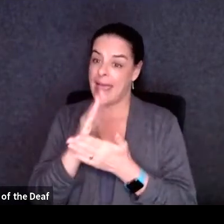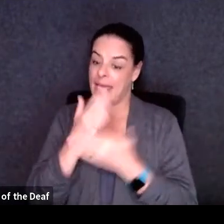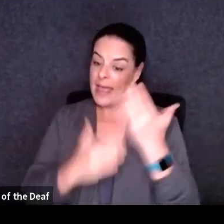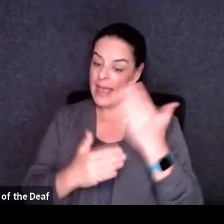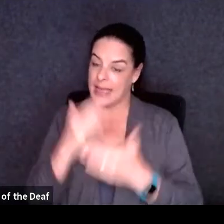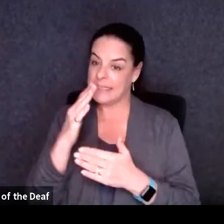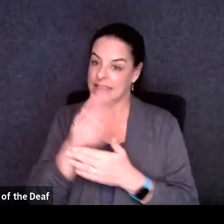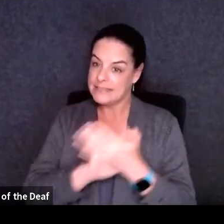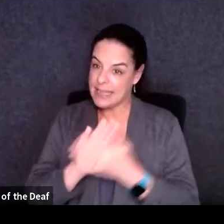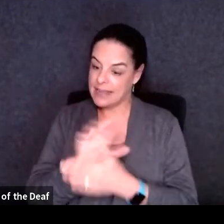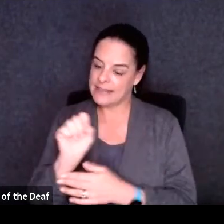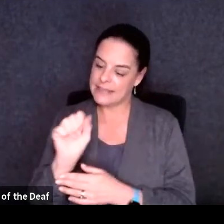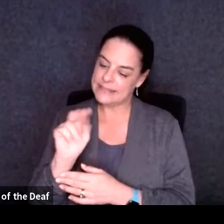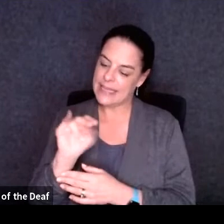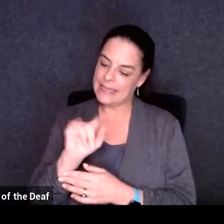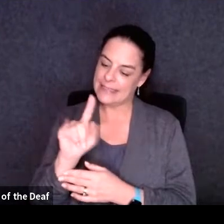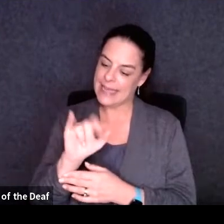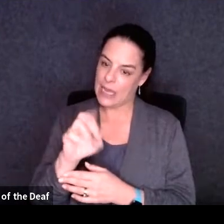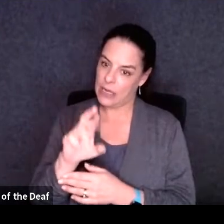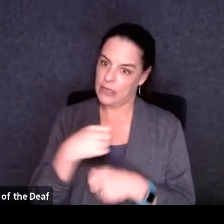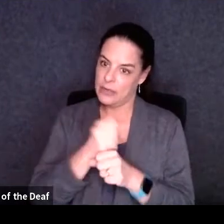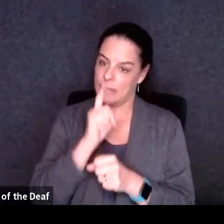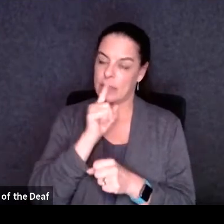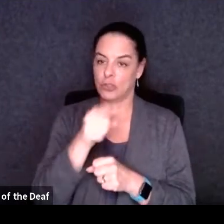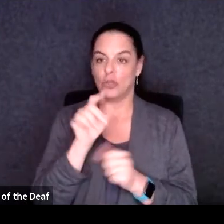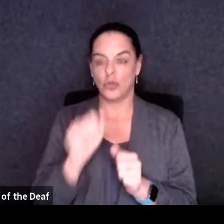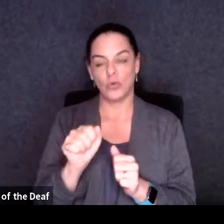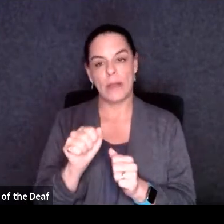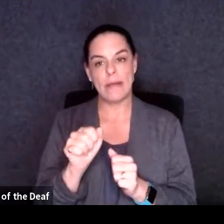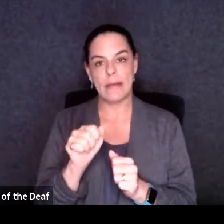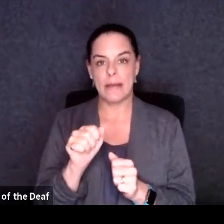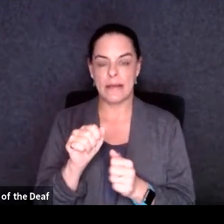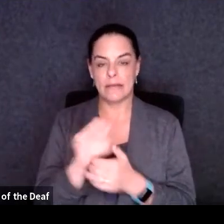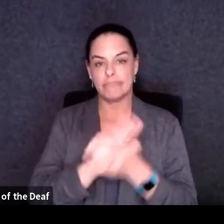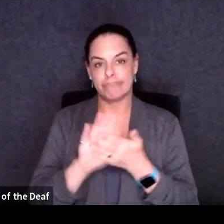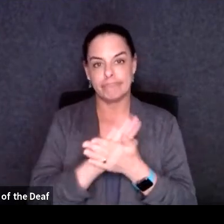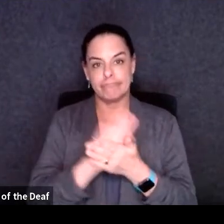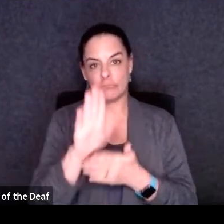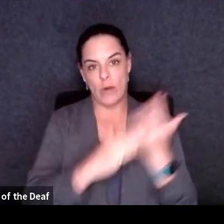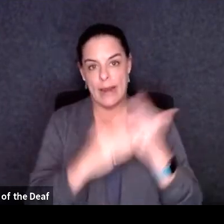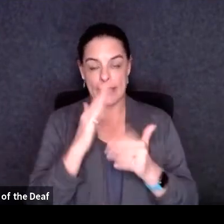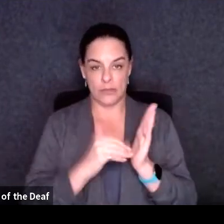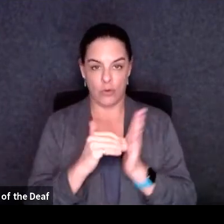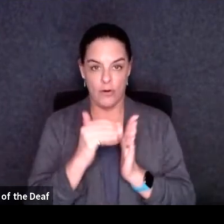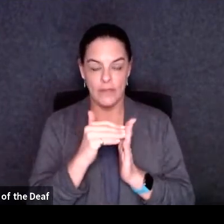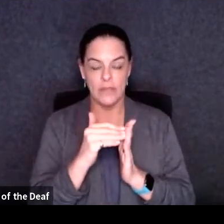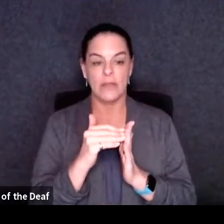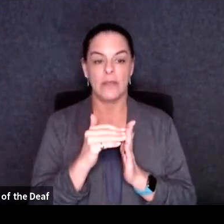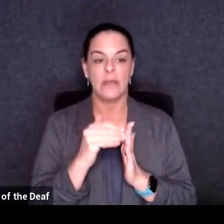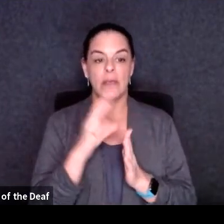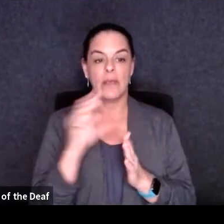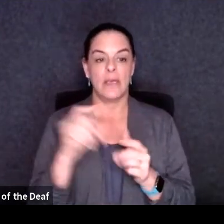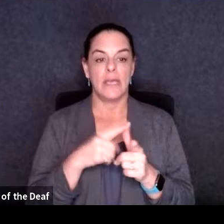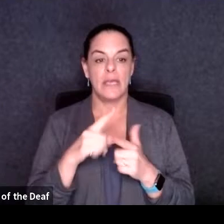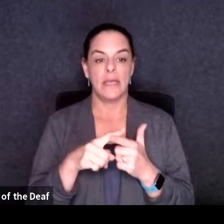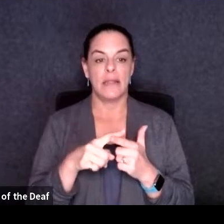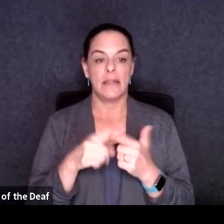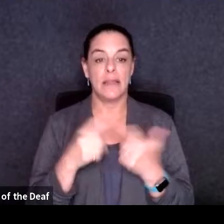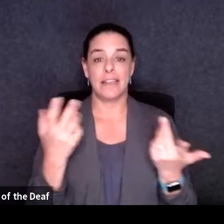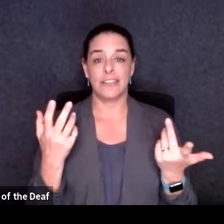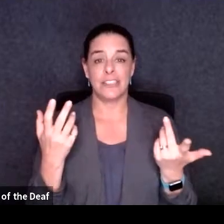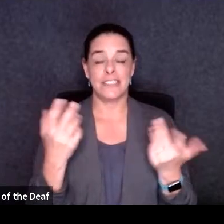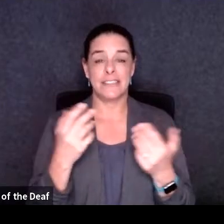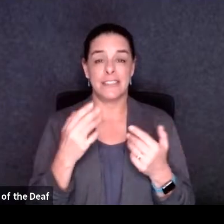hand sanitizer, so you can make sure that that you can sanitize your hands frequently, and then